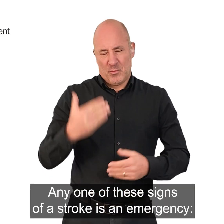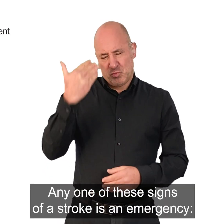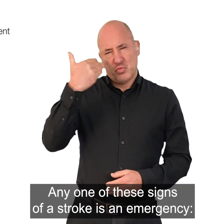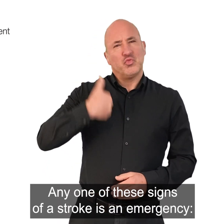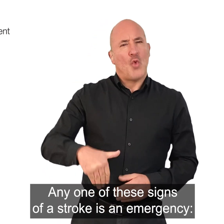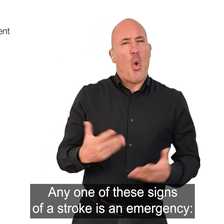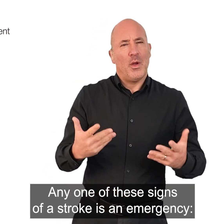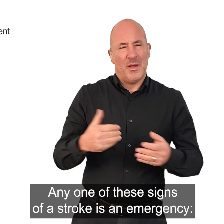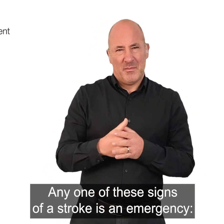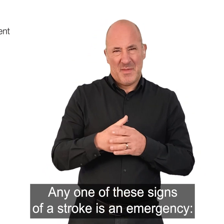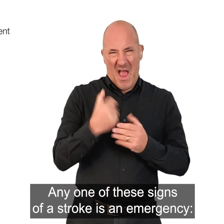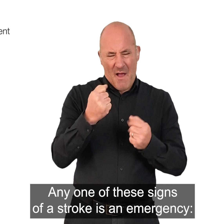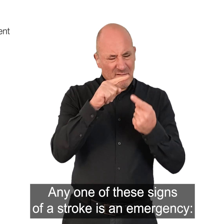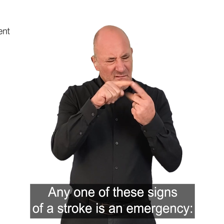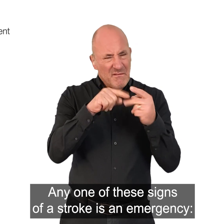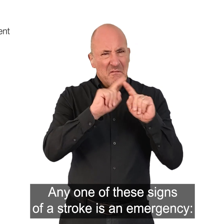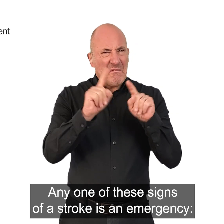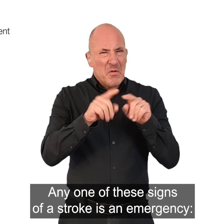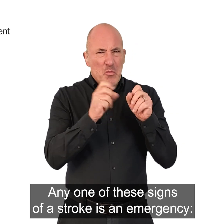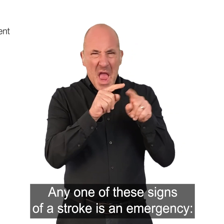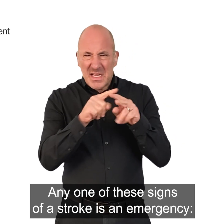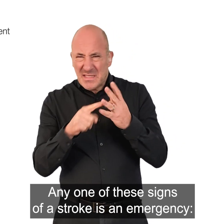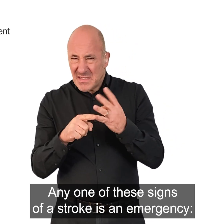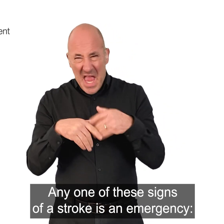Any one of these signs of a stroke is an emergency.